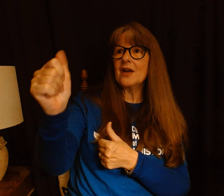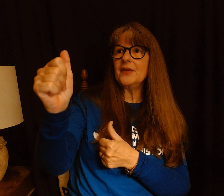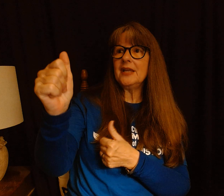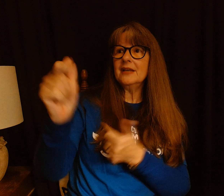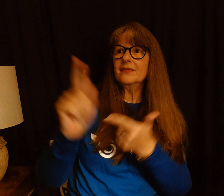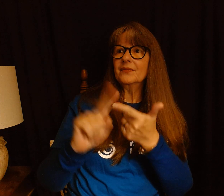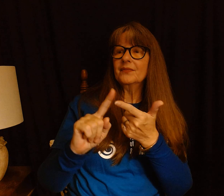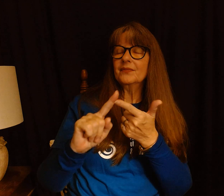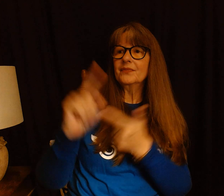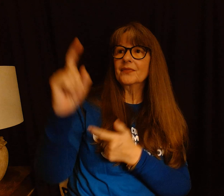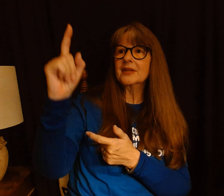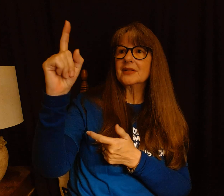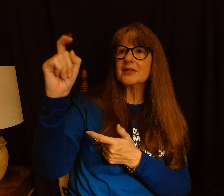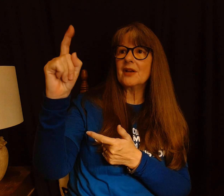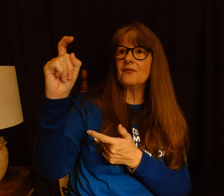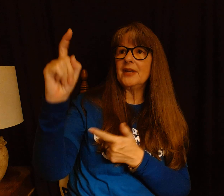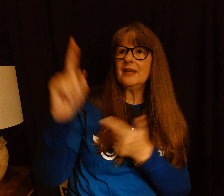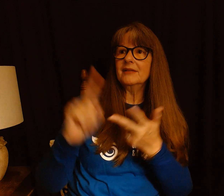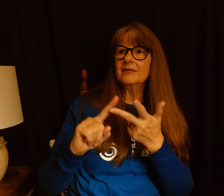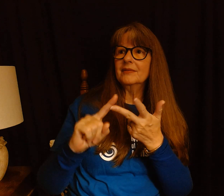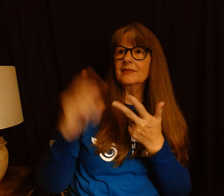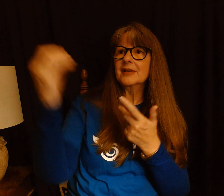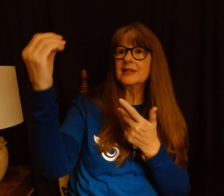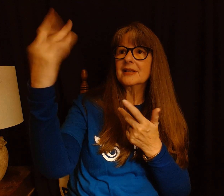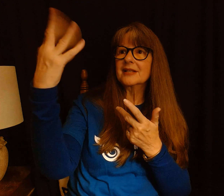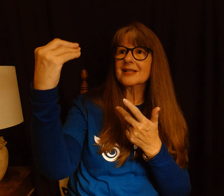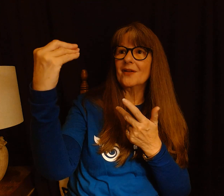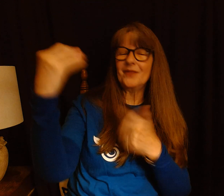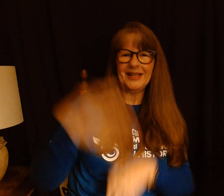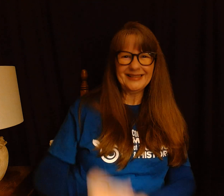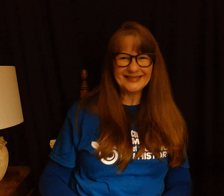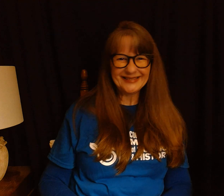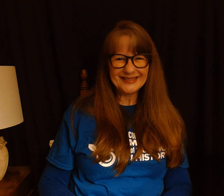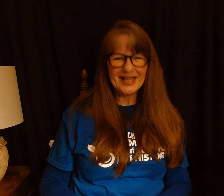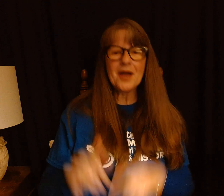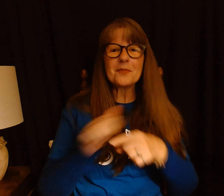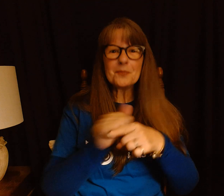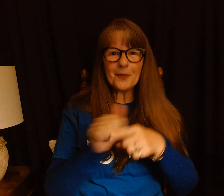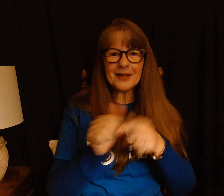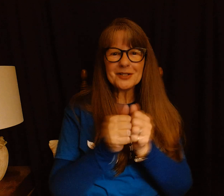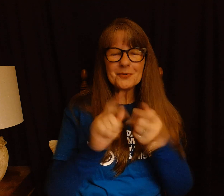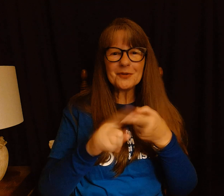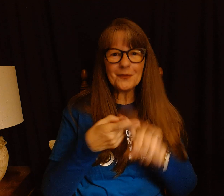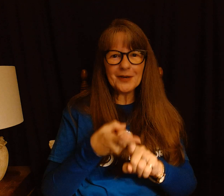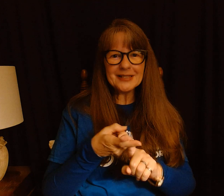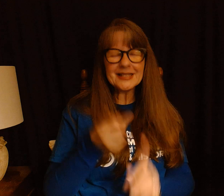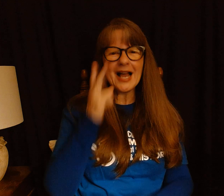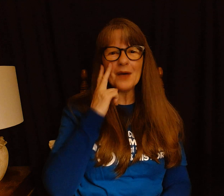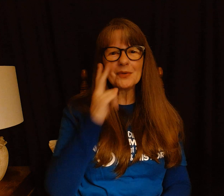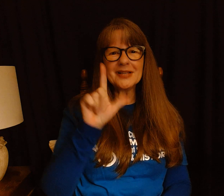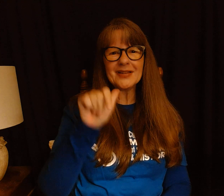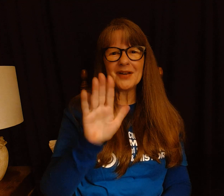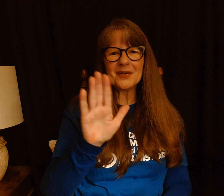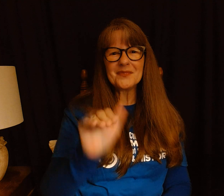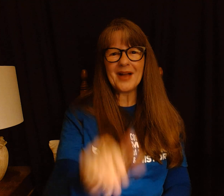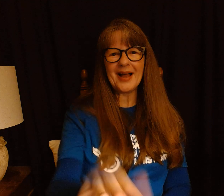selfie, selfie. Practice with your friends. I will see you later. Bye.